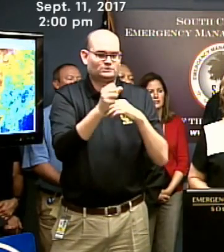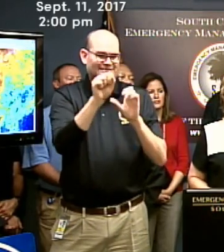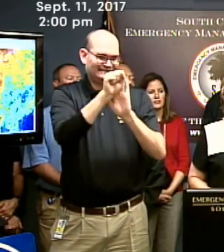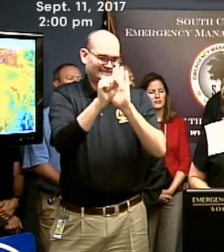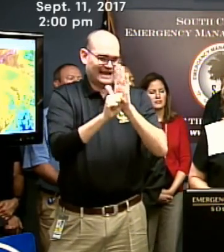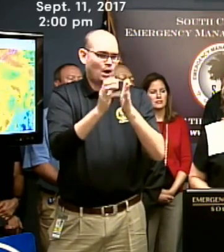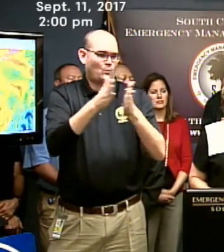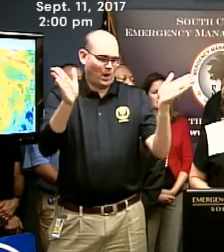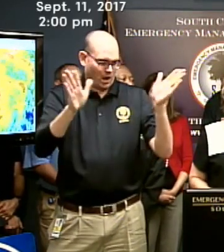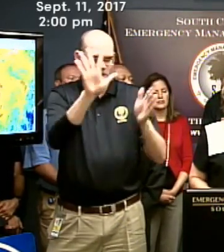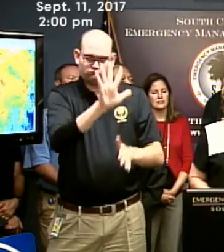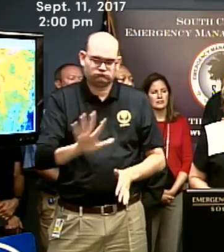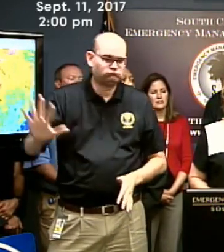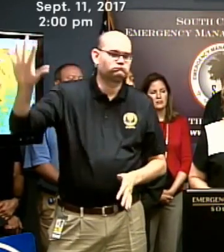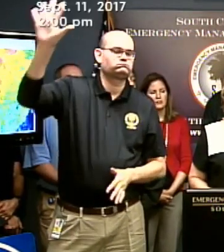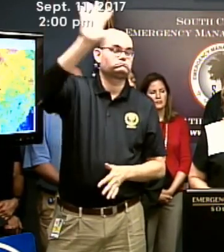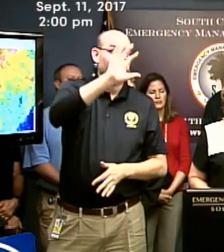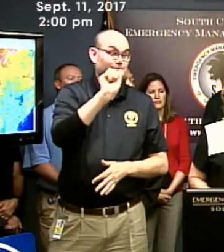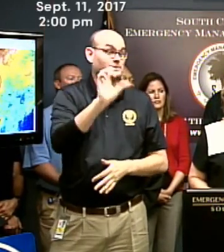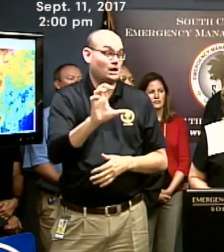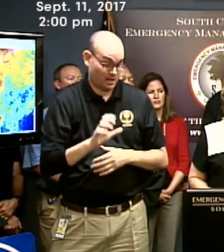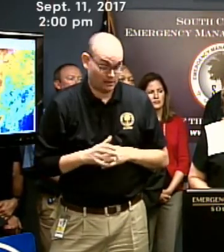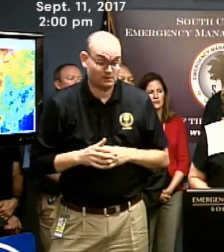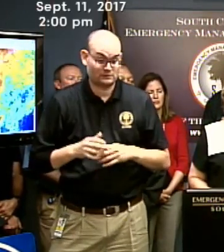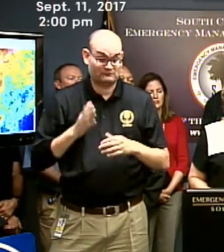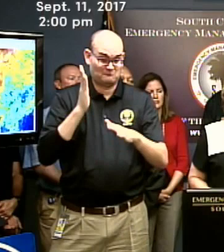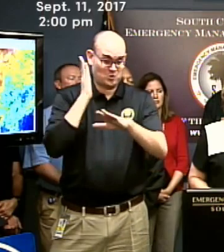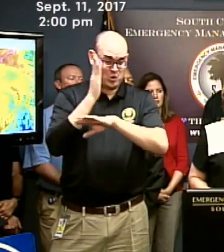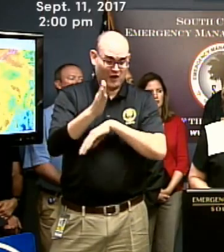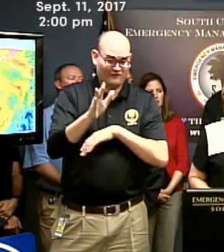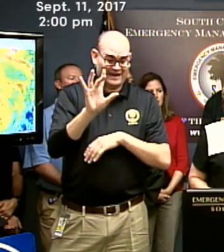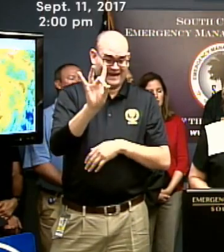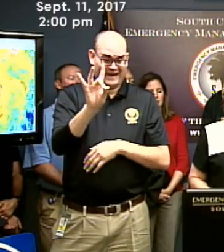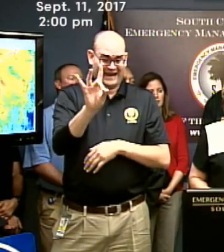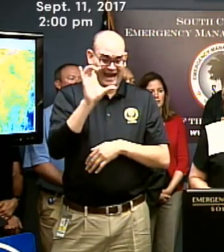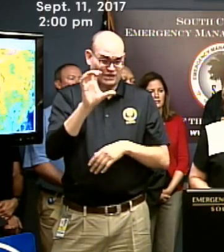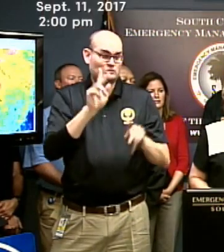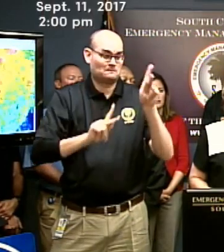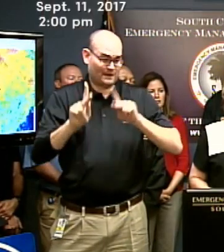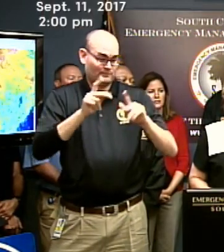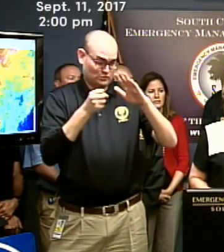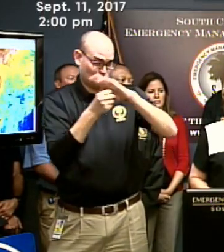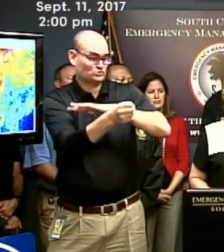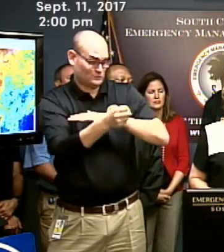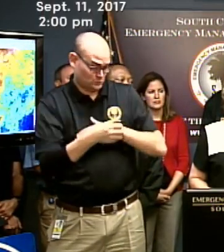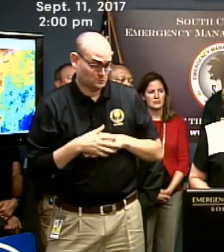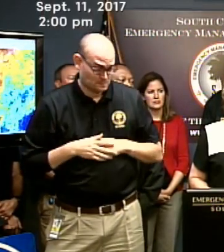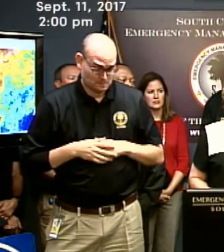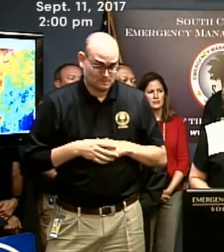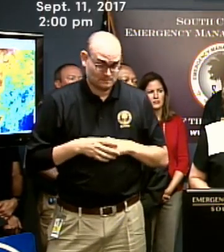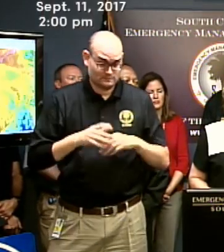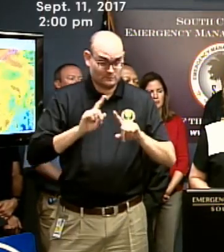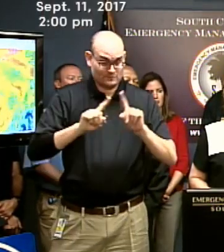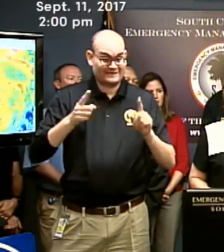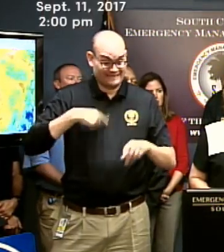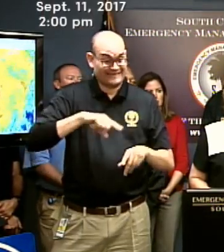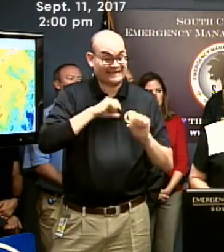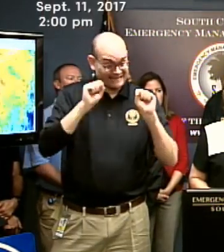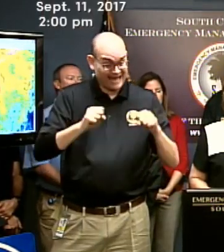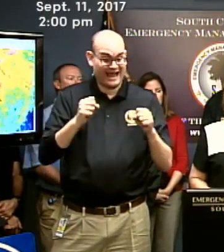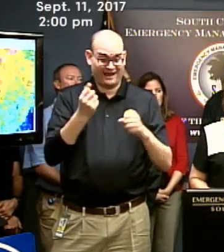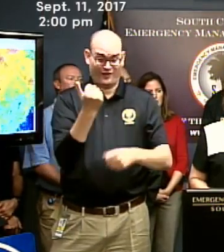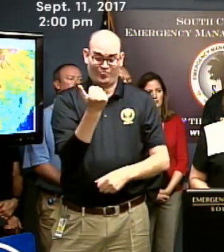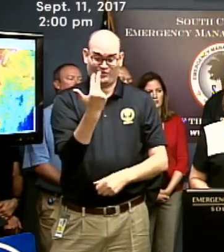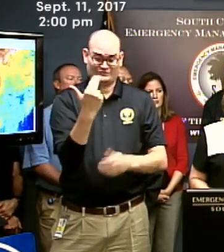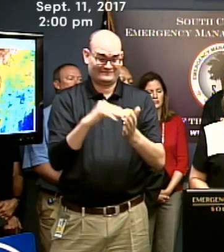indicated, we have more than 800 residents in those shelters right now, but we have the capacity for over 13,000